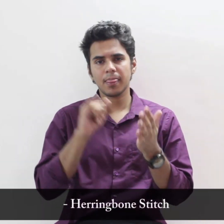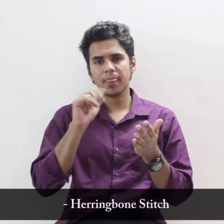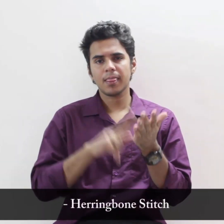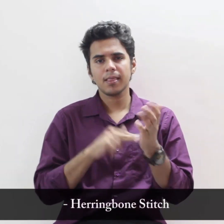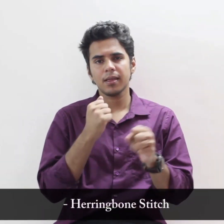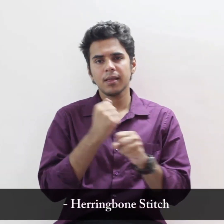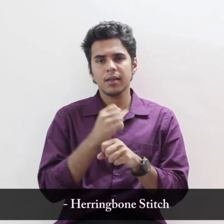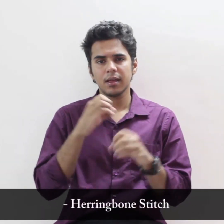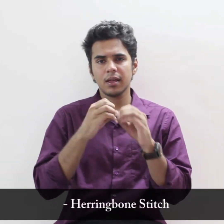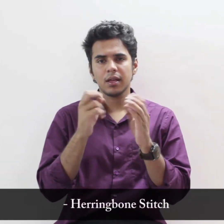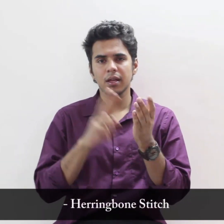Herringbone stitch.